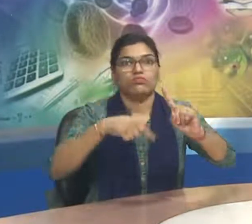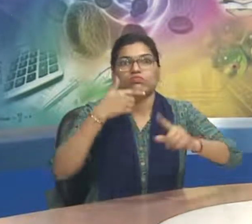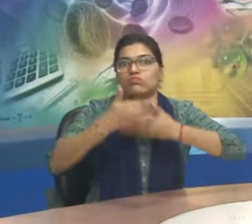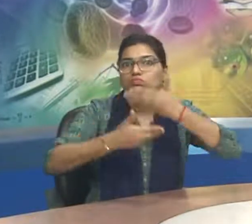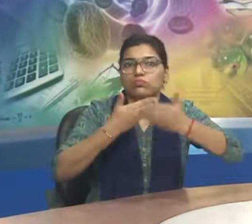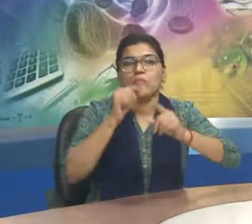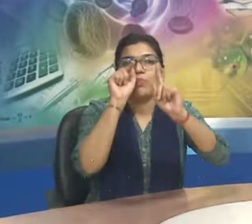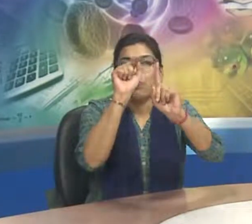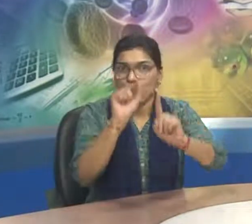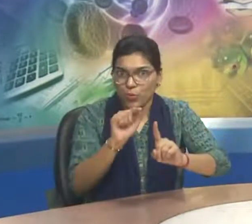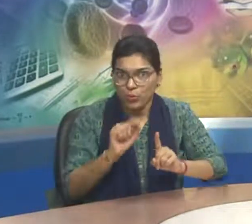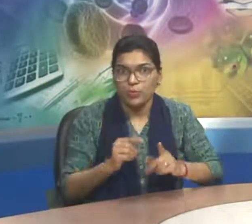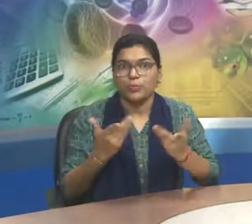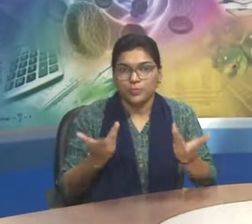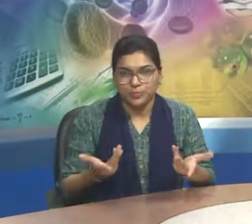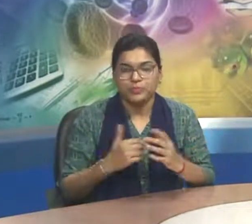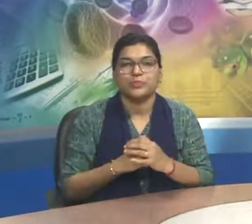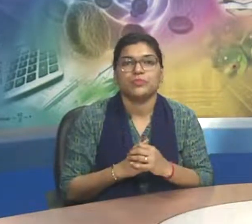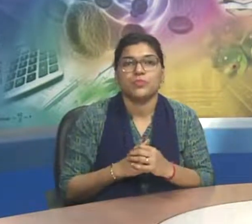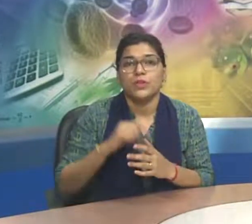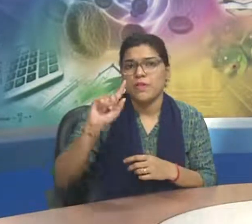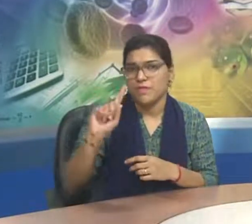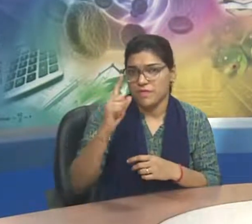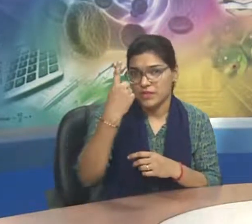Let us now understand the objectives of this lesson.